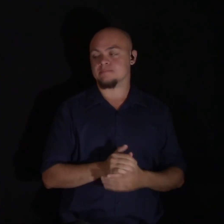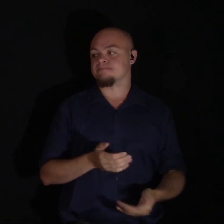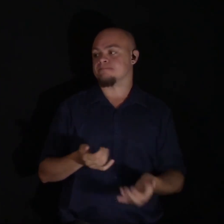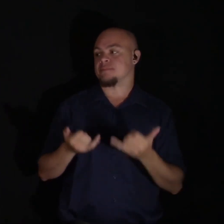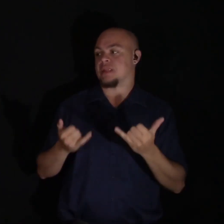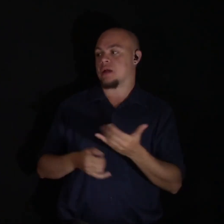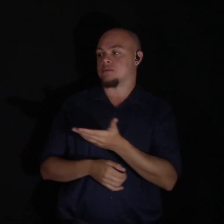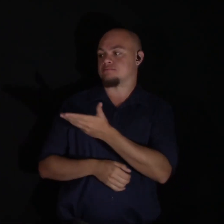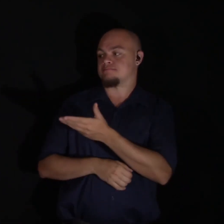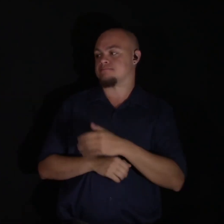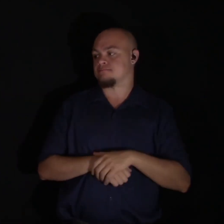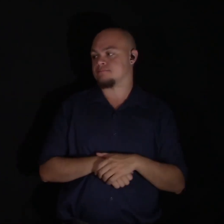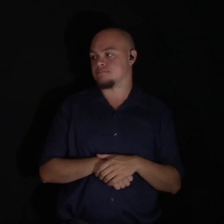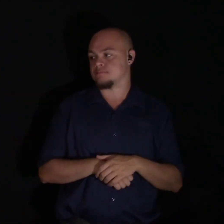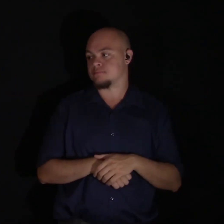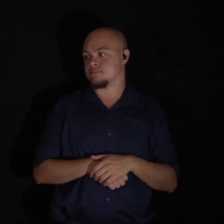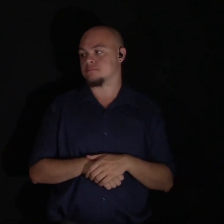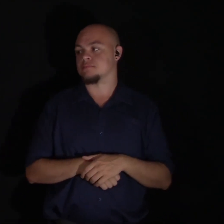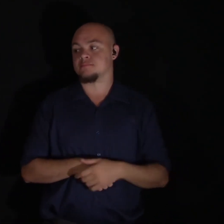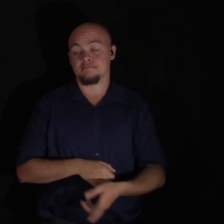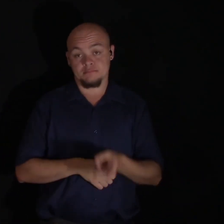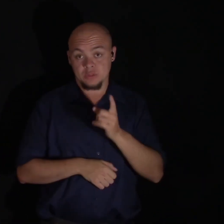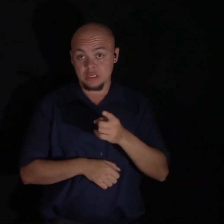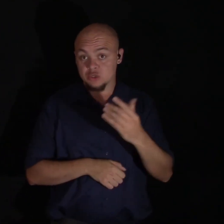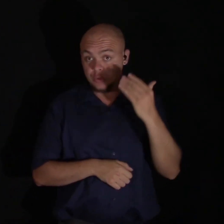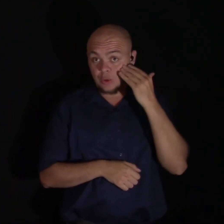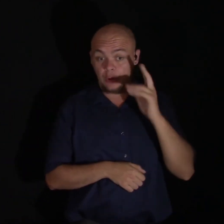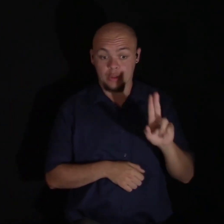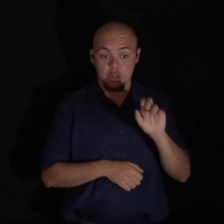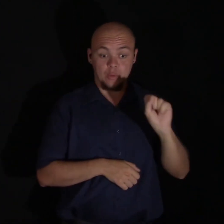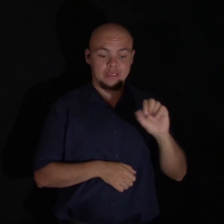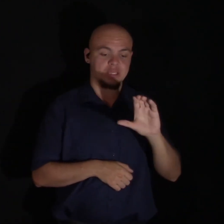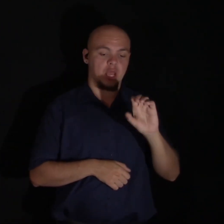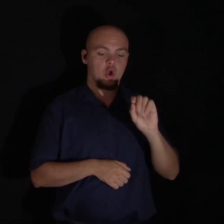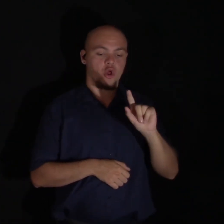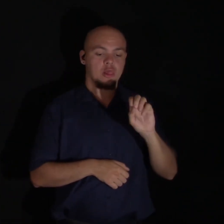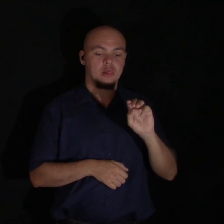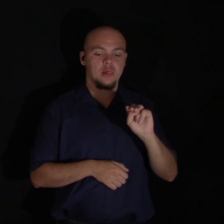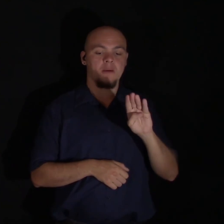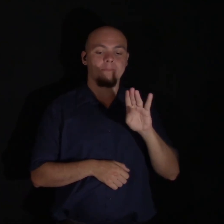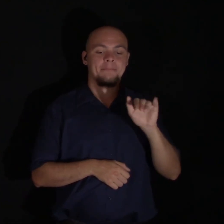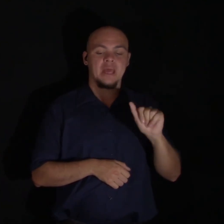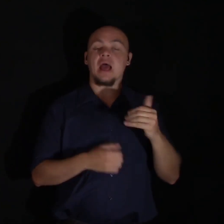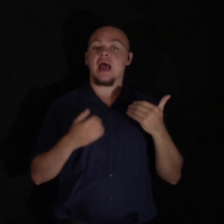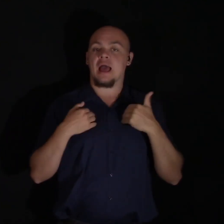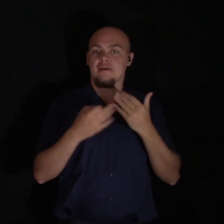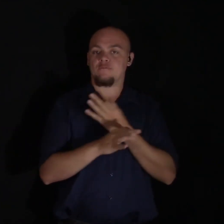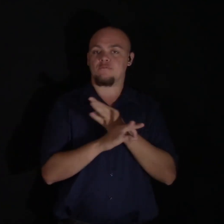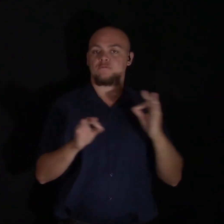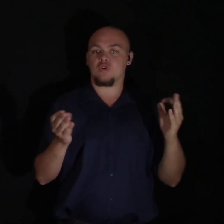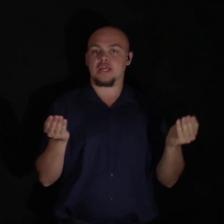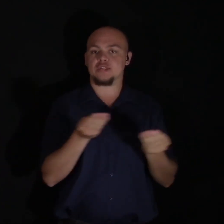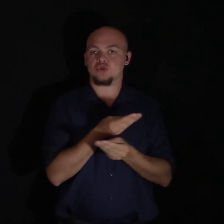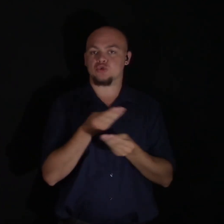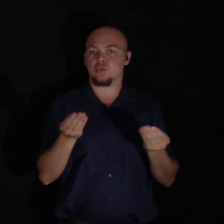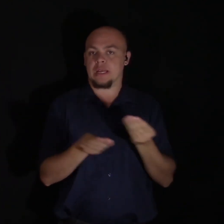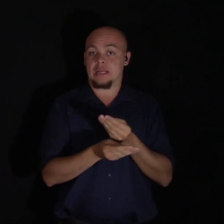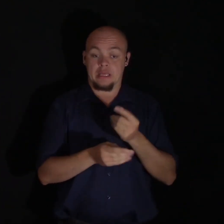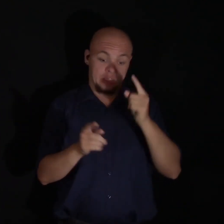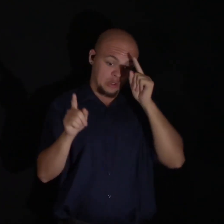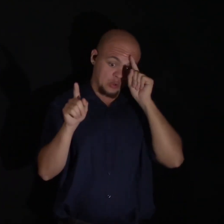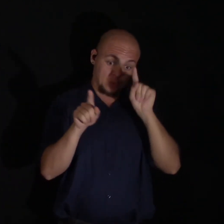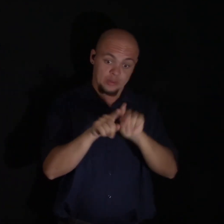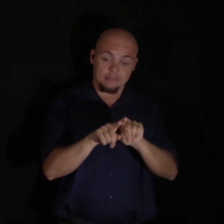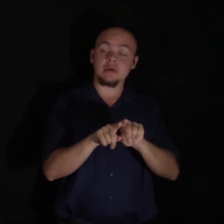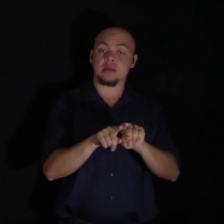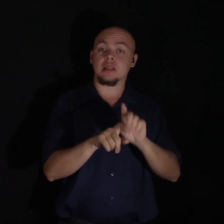now. So did you know that the United States and Colombia established a free trade agreement? And this agreement was established to